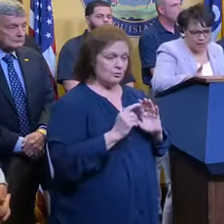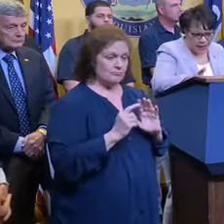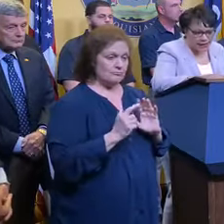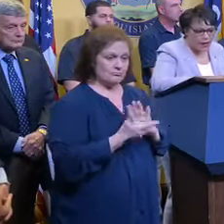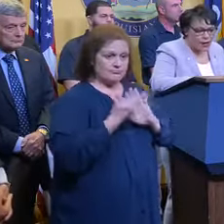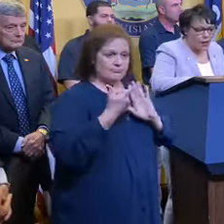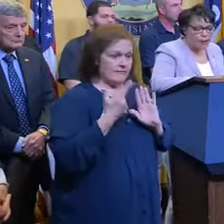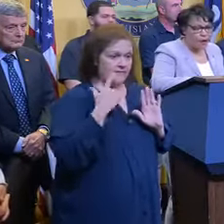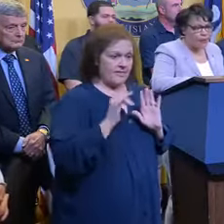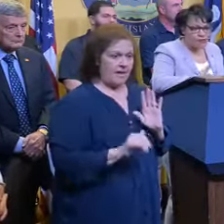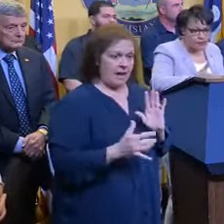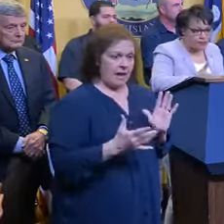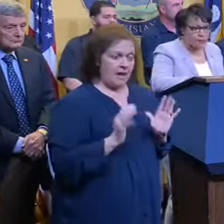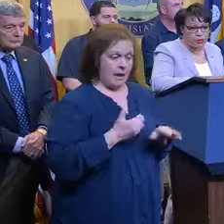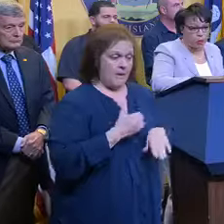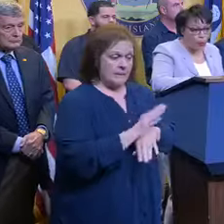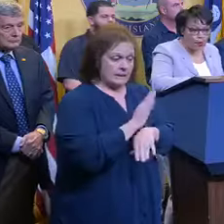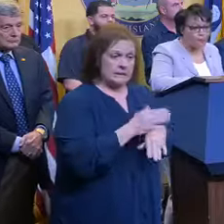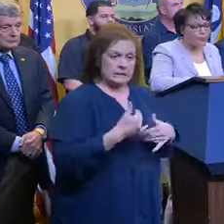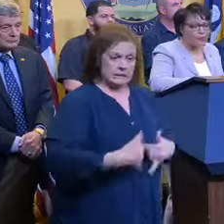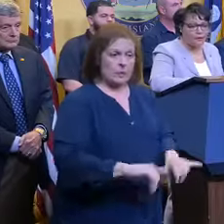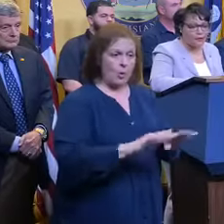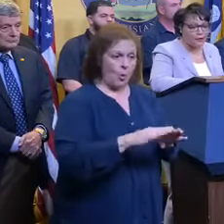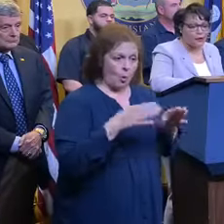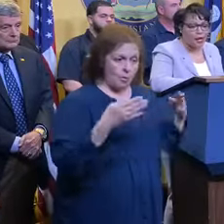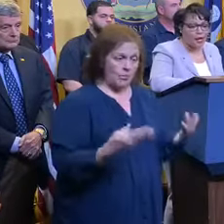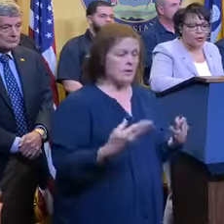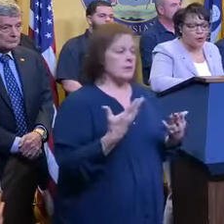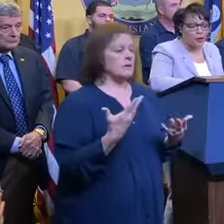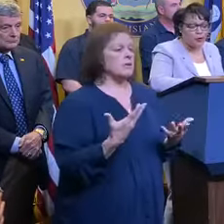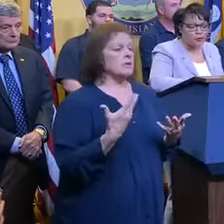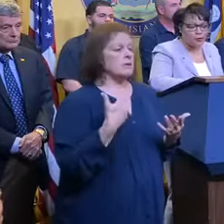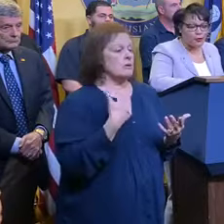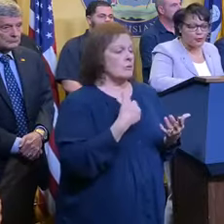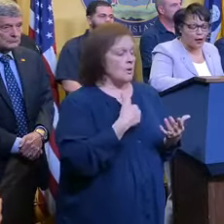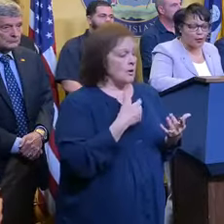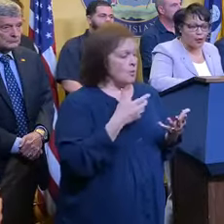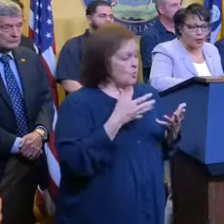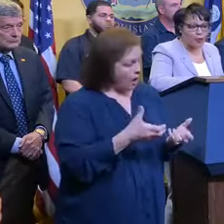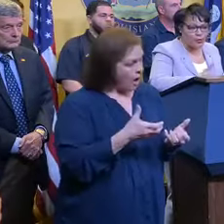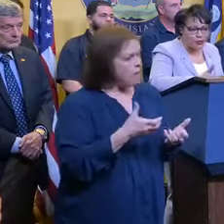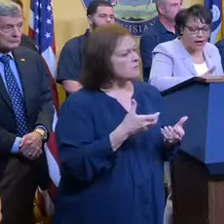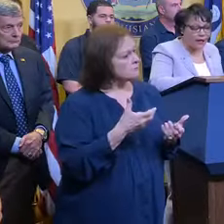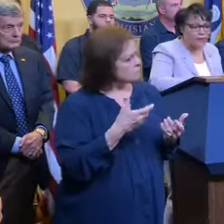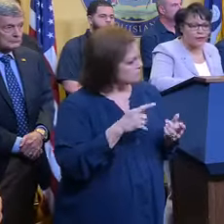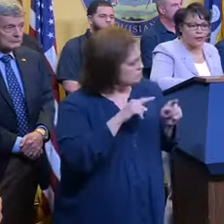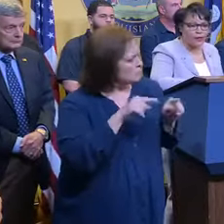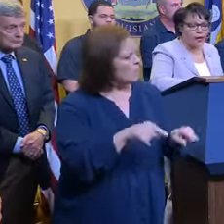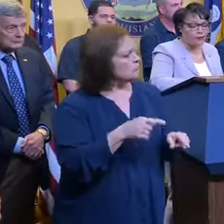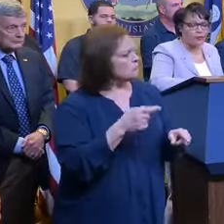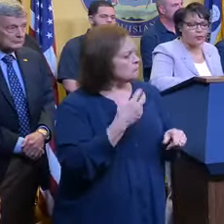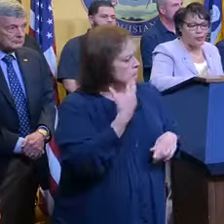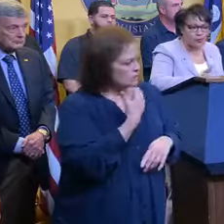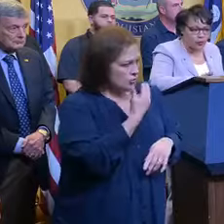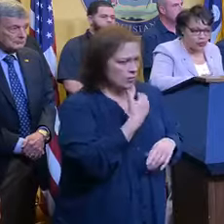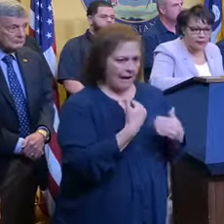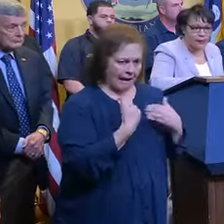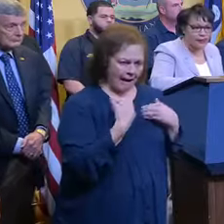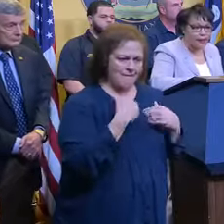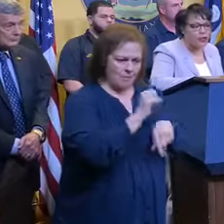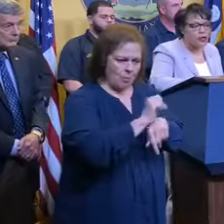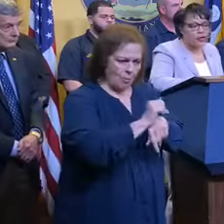prohibition to that. Our businesses are still open. We definitely, want to go and patronize. We have employees